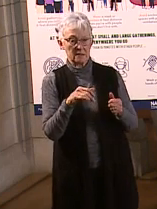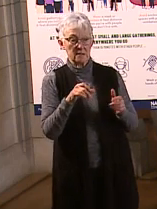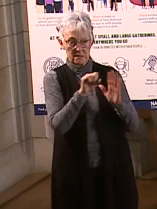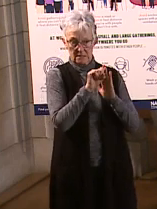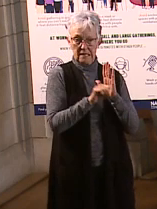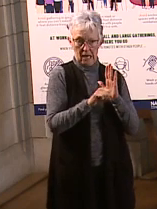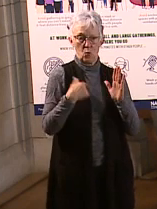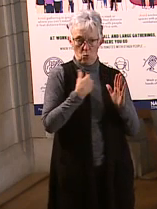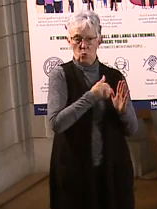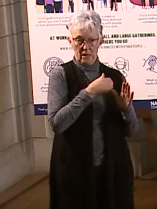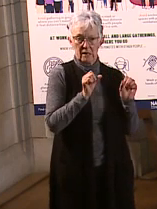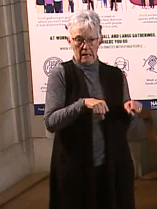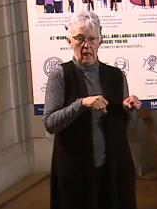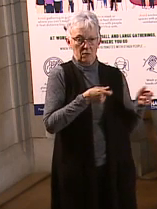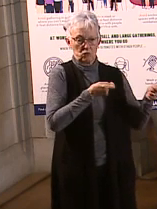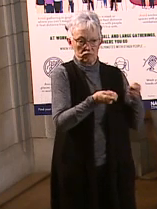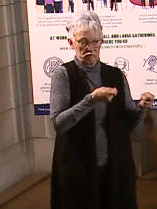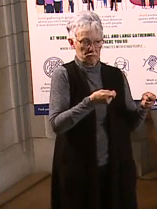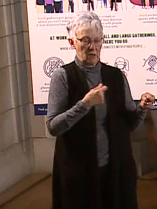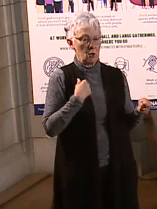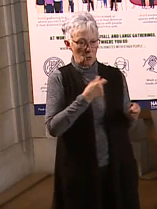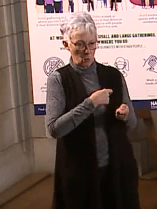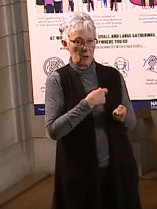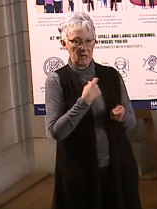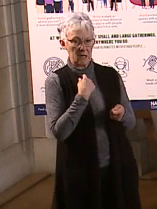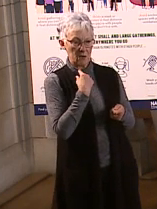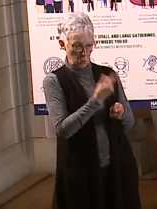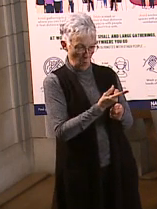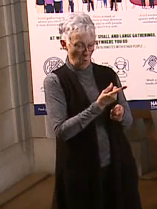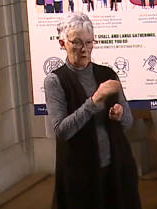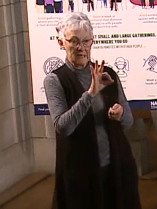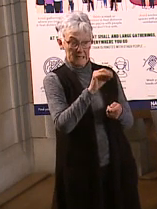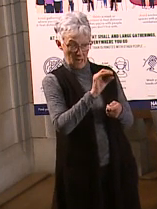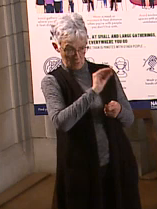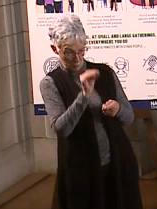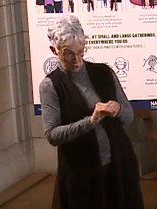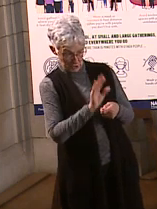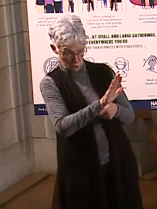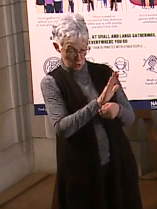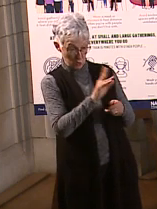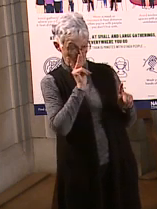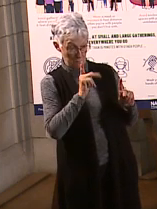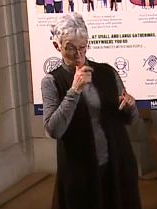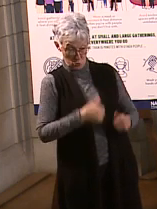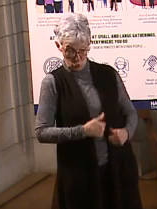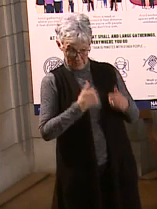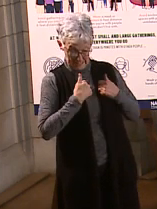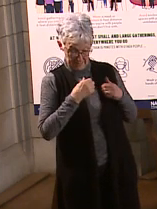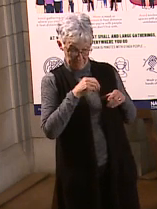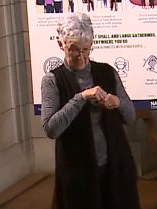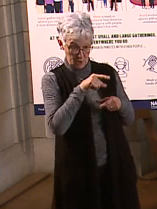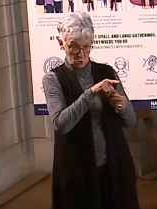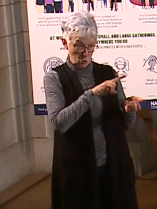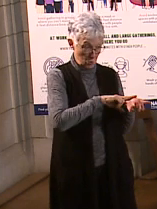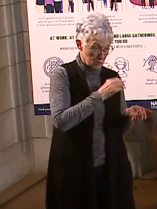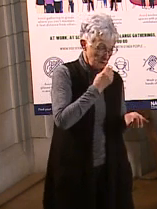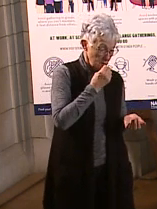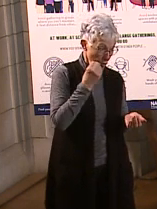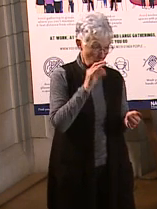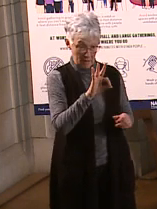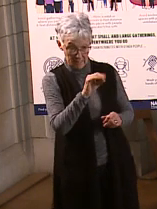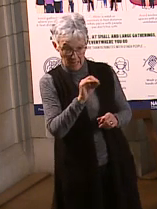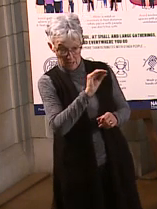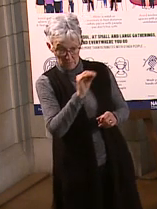put out a rule with regard to 90% of the residents being vaccinated and 90% of the staff being vaccinated, you could start allowing